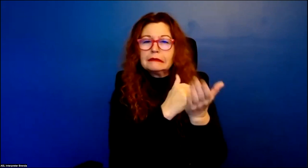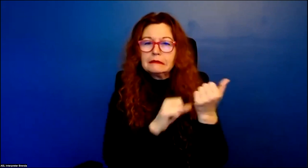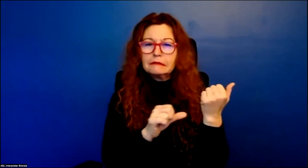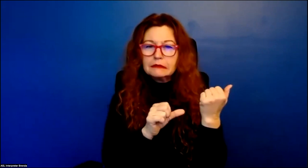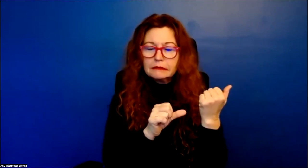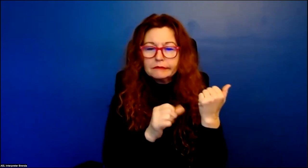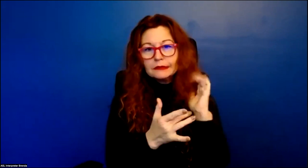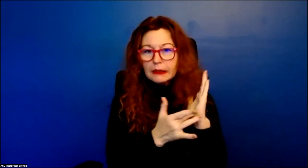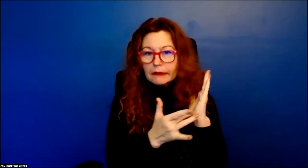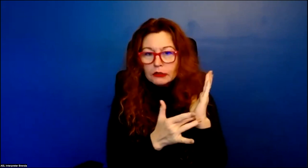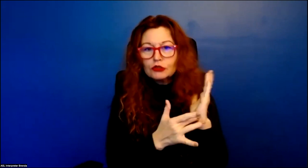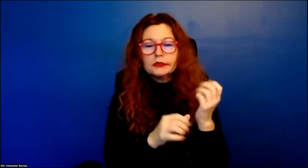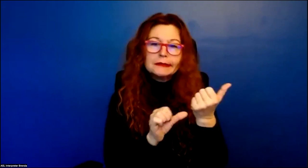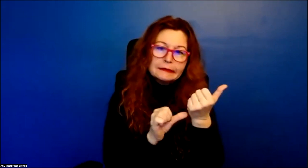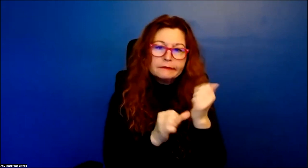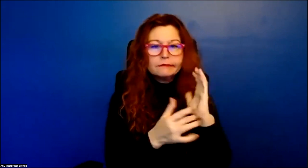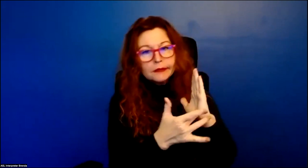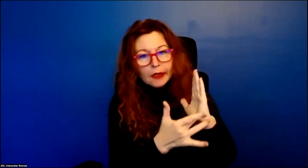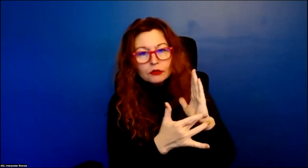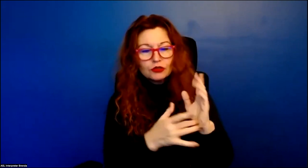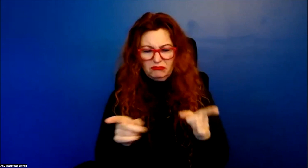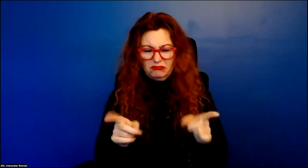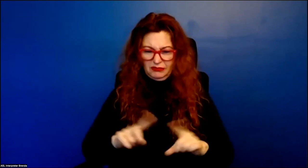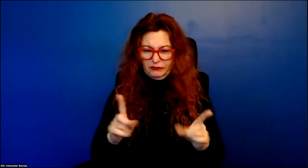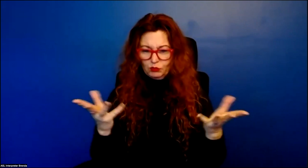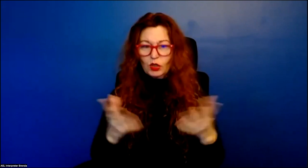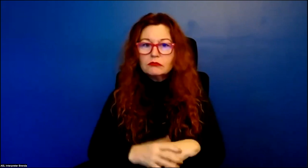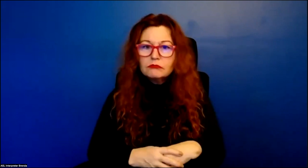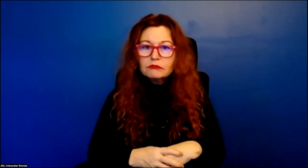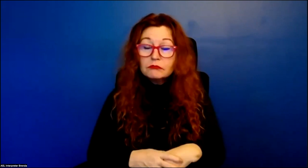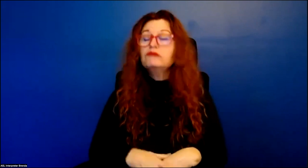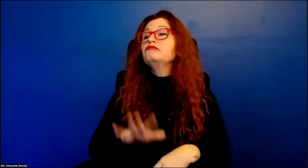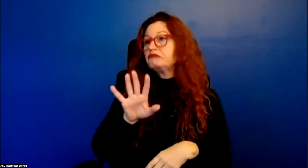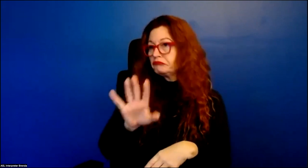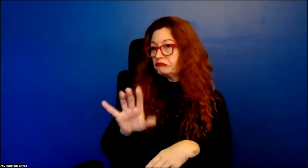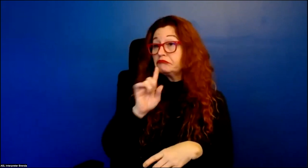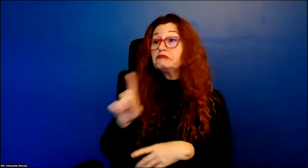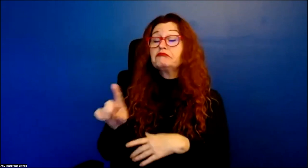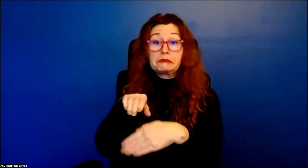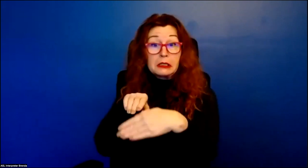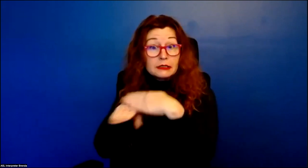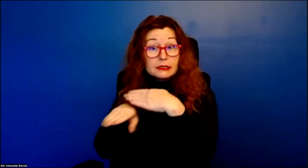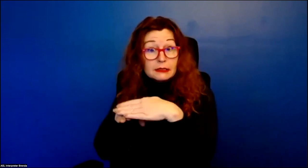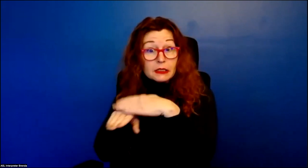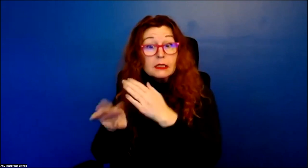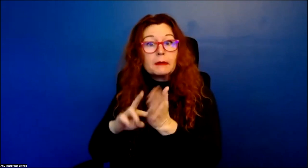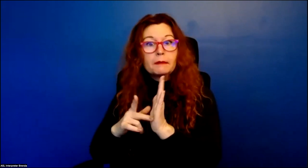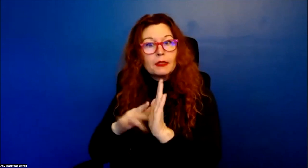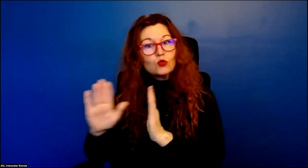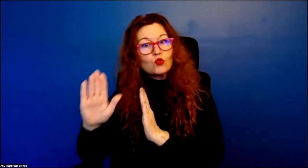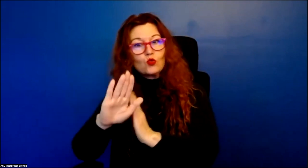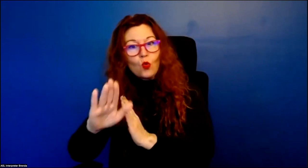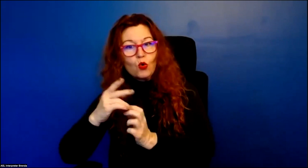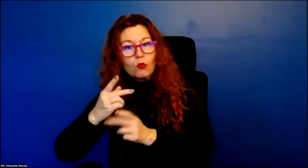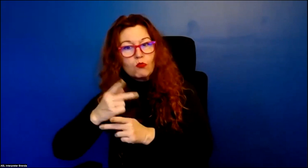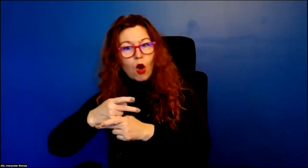I mean, to me, I would say that accessibility is simply the process of making your products accessible to a wide